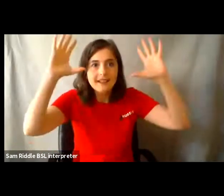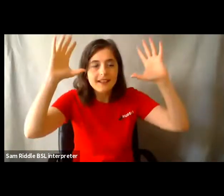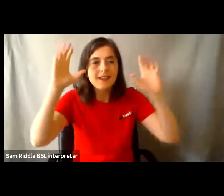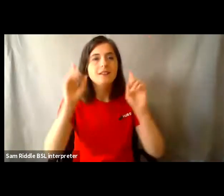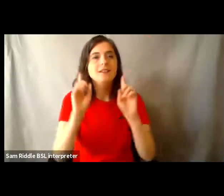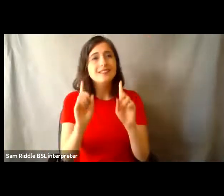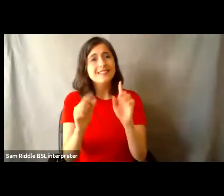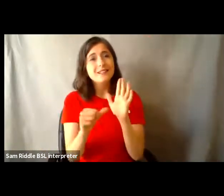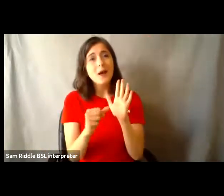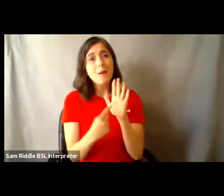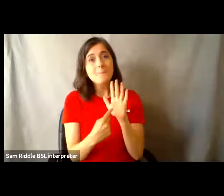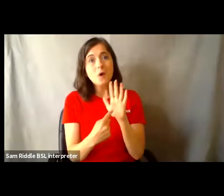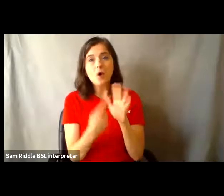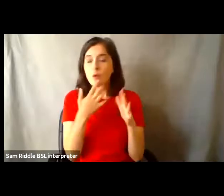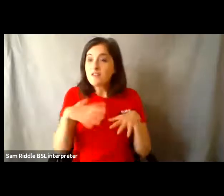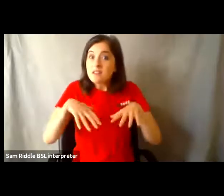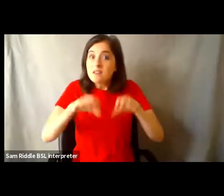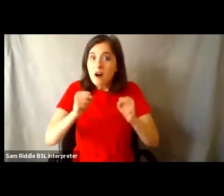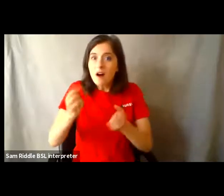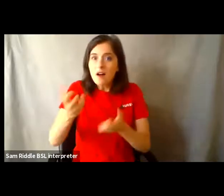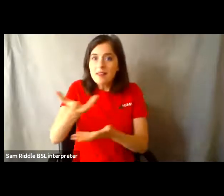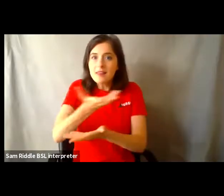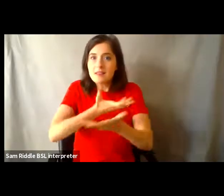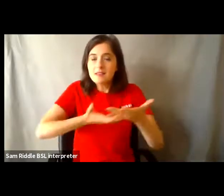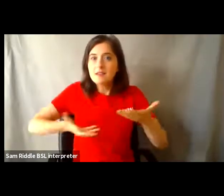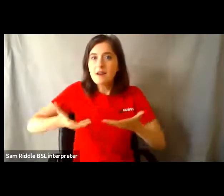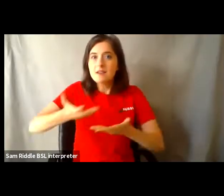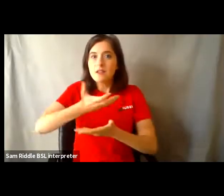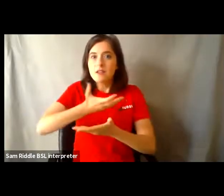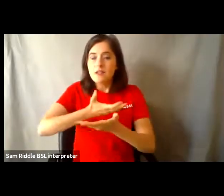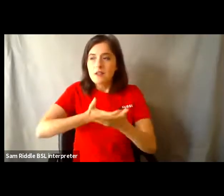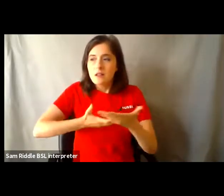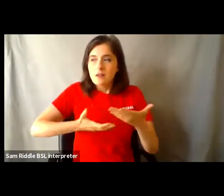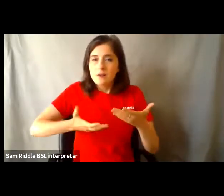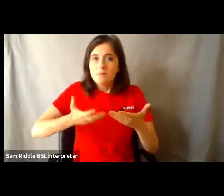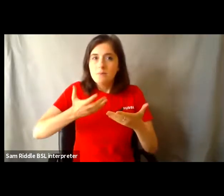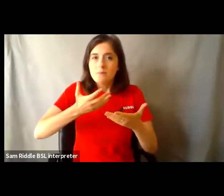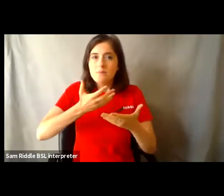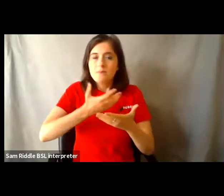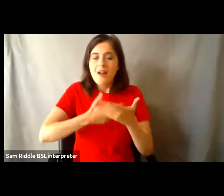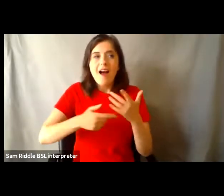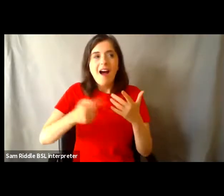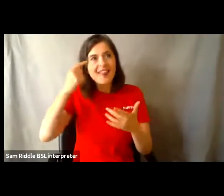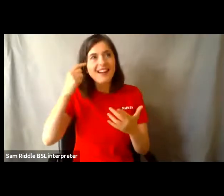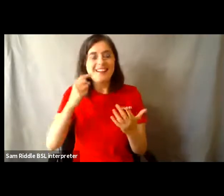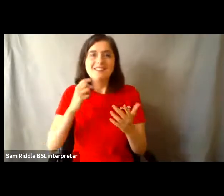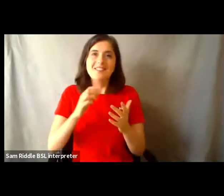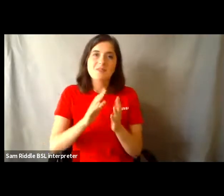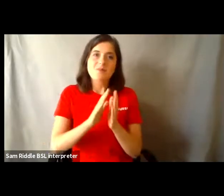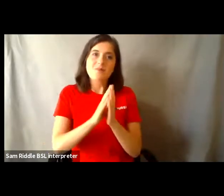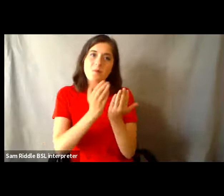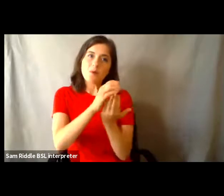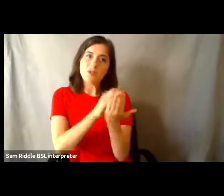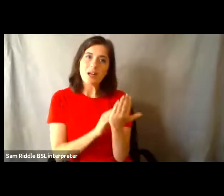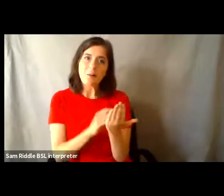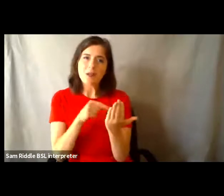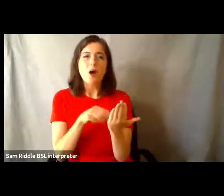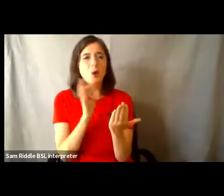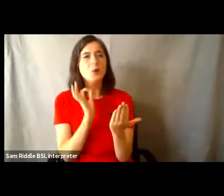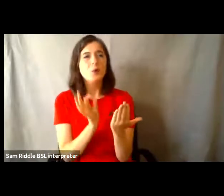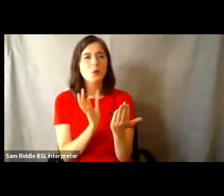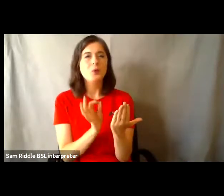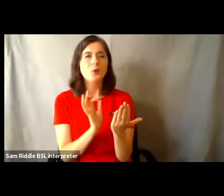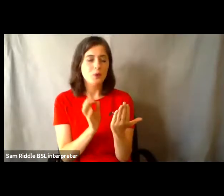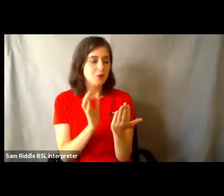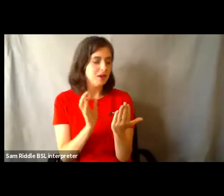important. We're starting to have this discussion. And I think the chapter in the book is a really good summation of, I think a lot